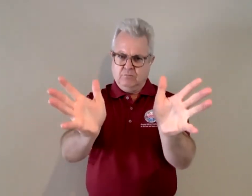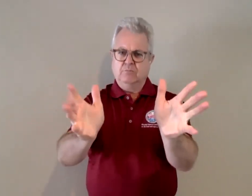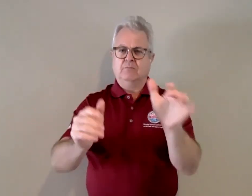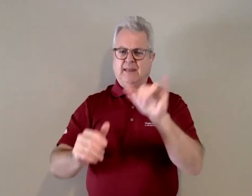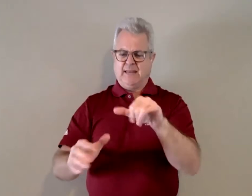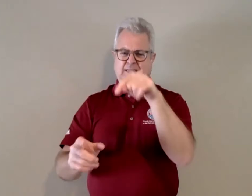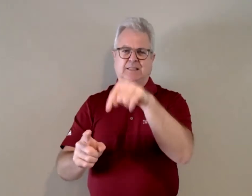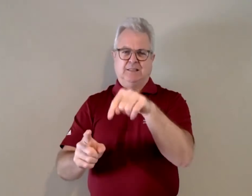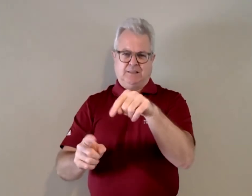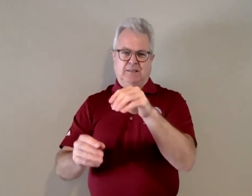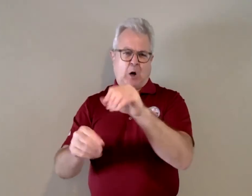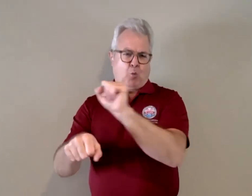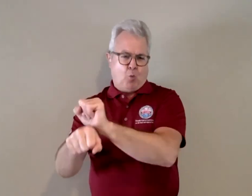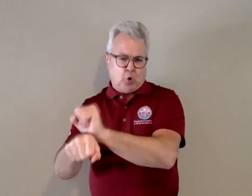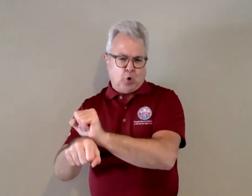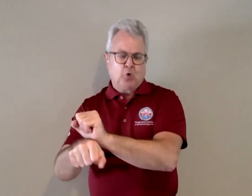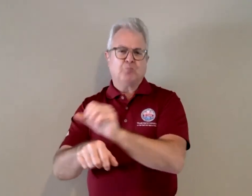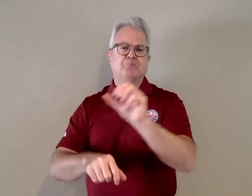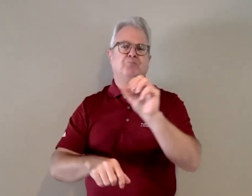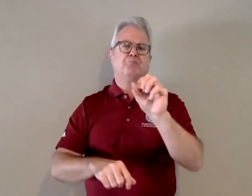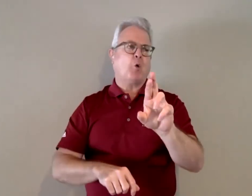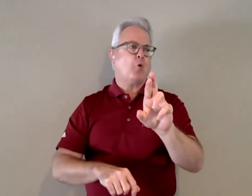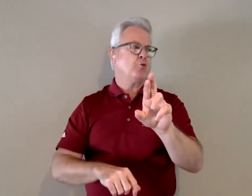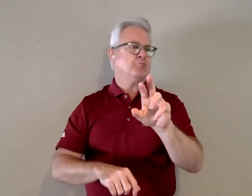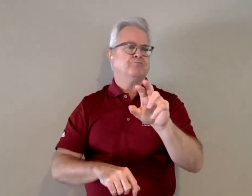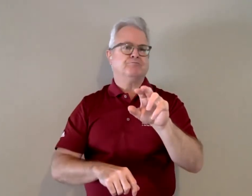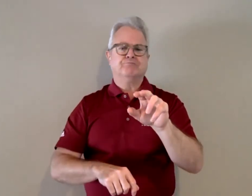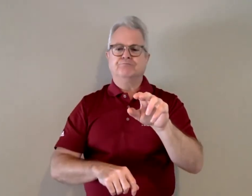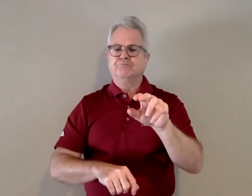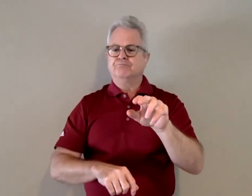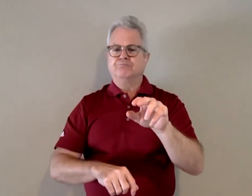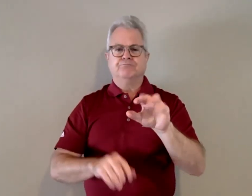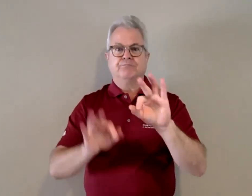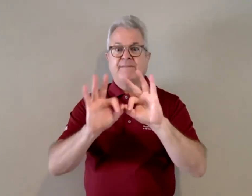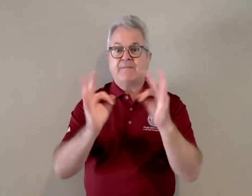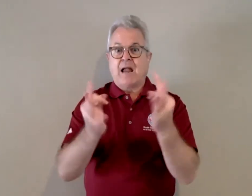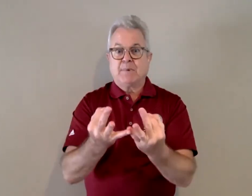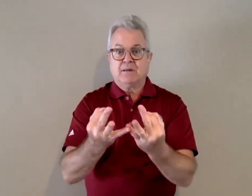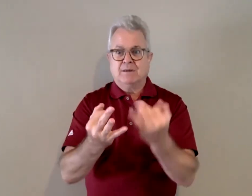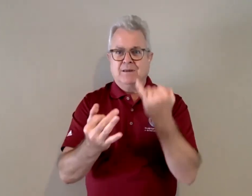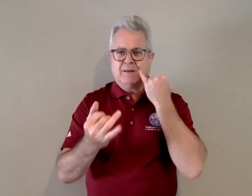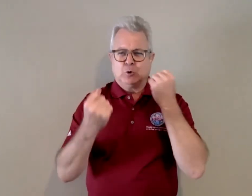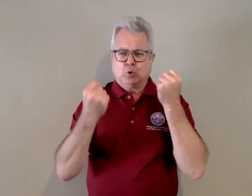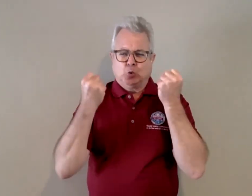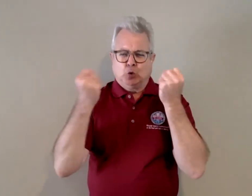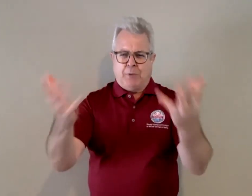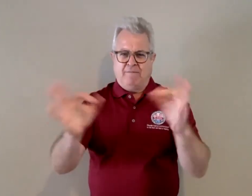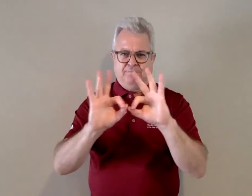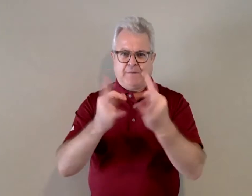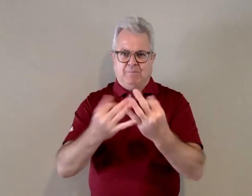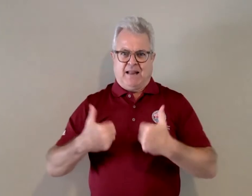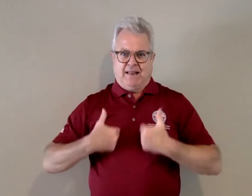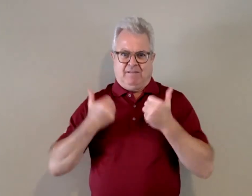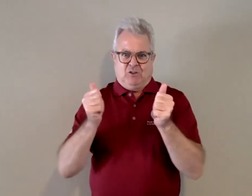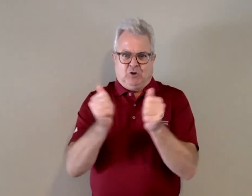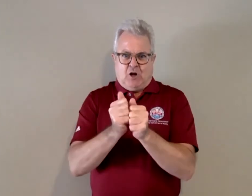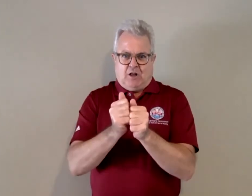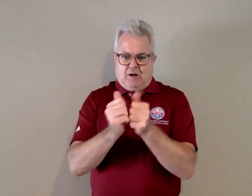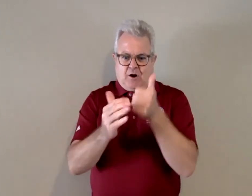they should go ahead and they should get that booster if you work in those kinds of areas. Or